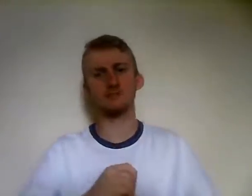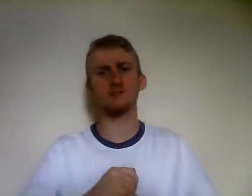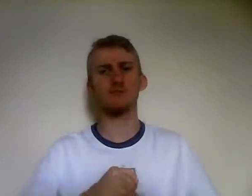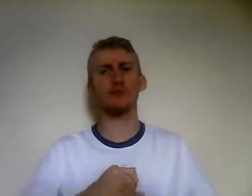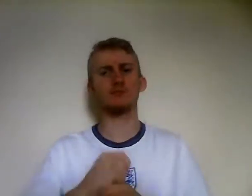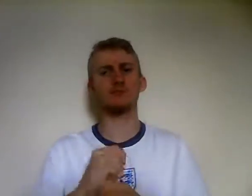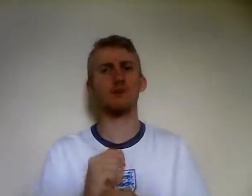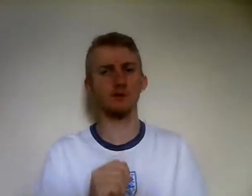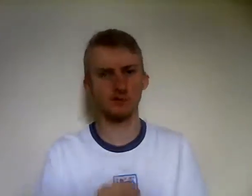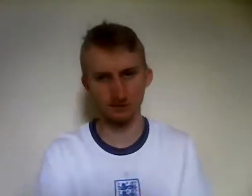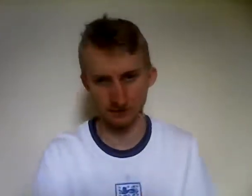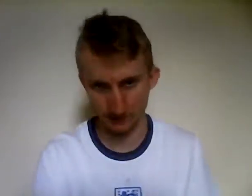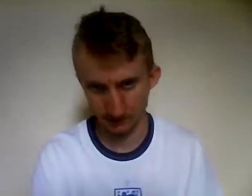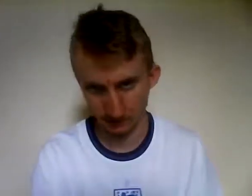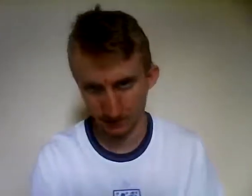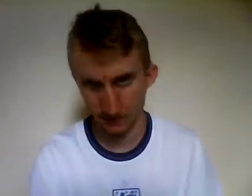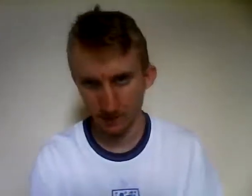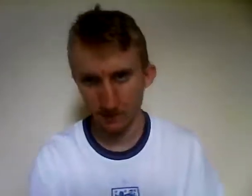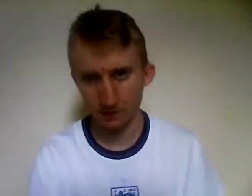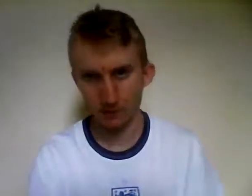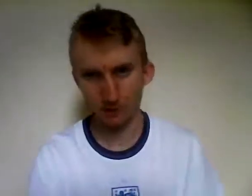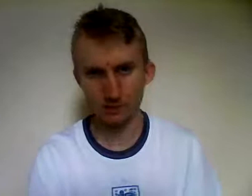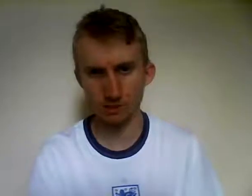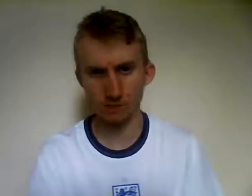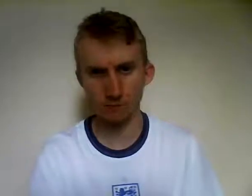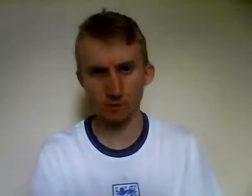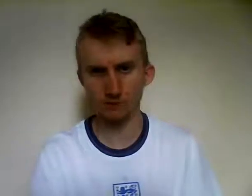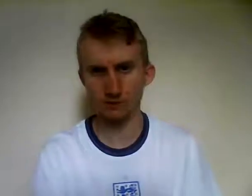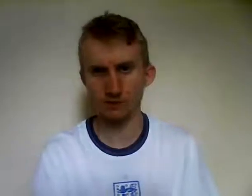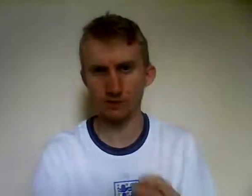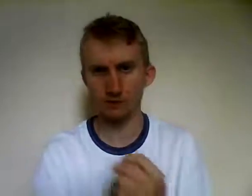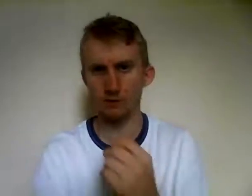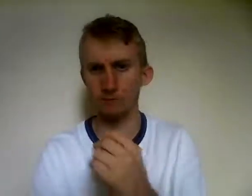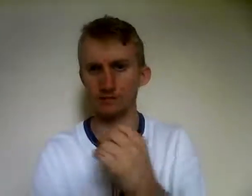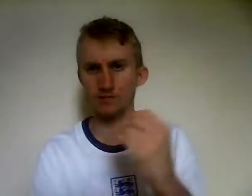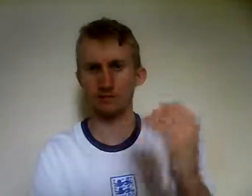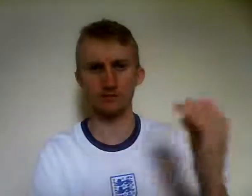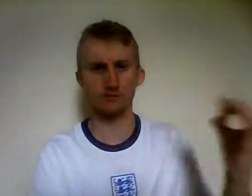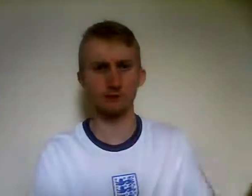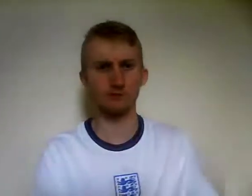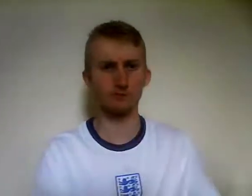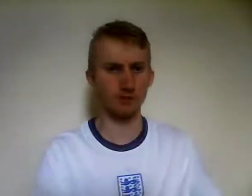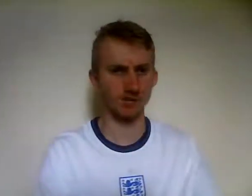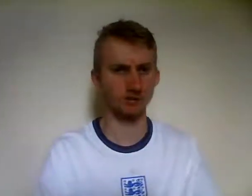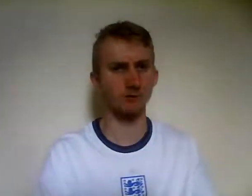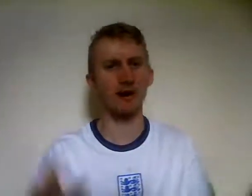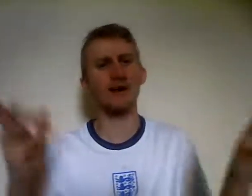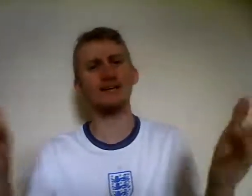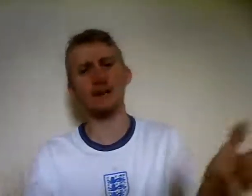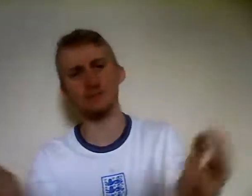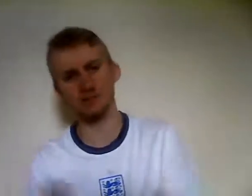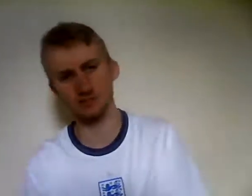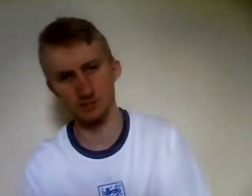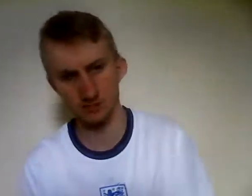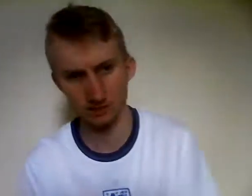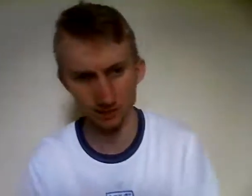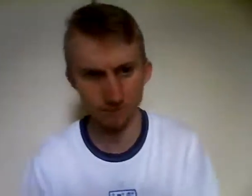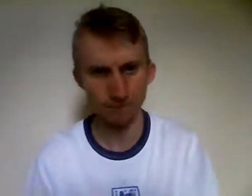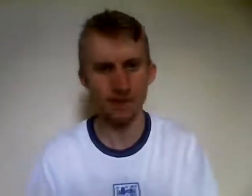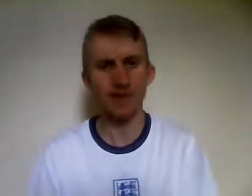to the Metropolitan League, which was a competition for both professional and amateur sides.